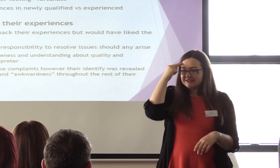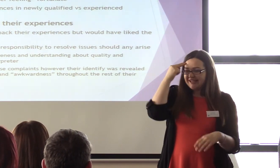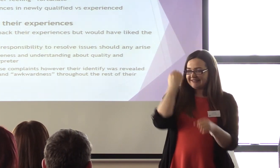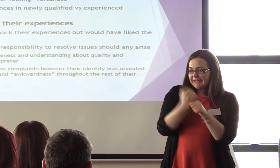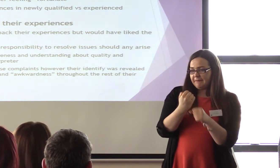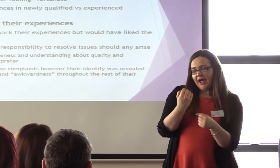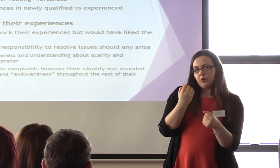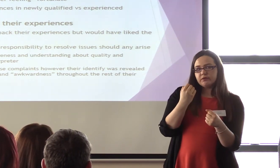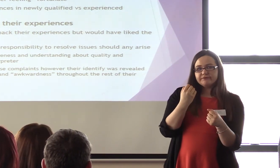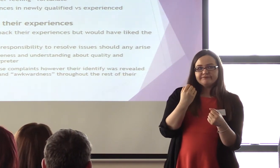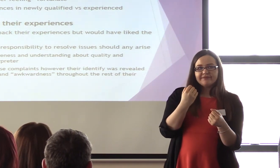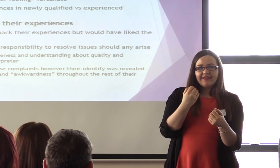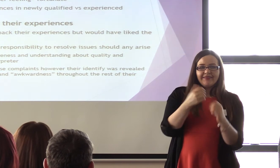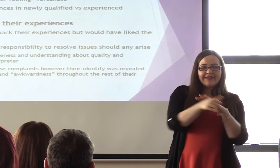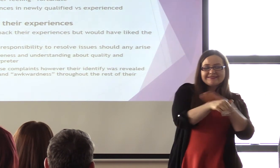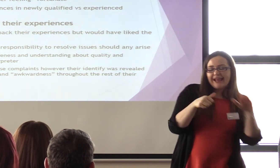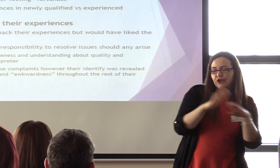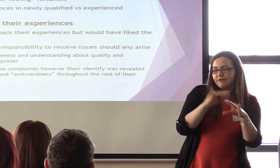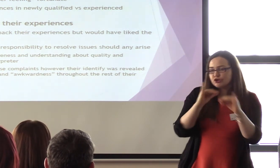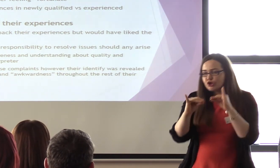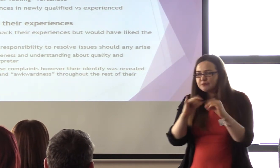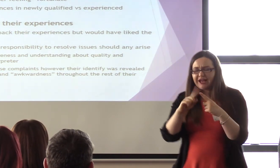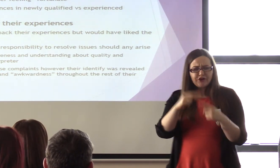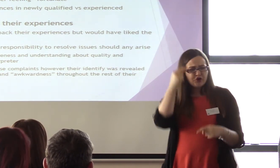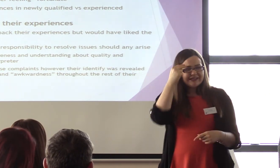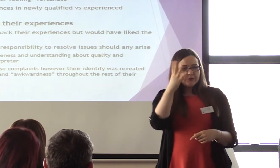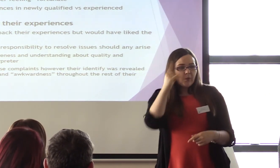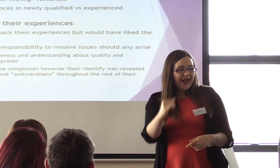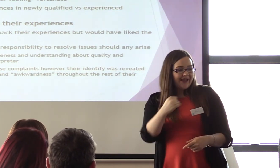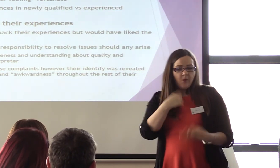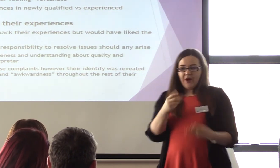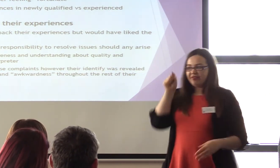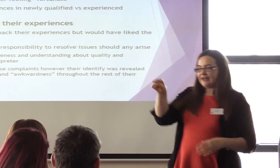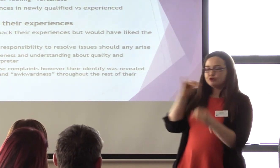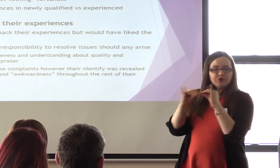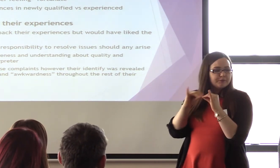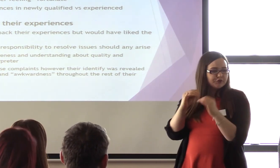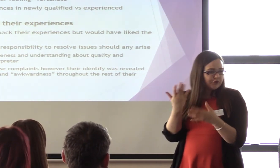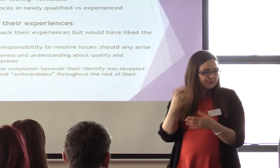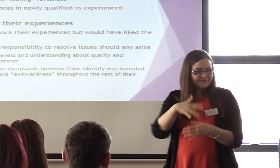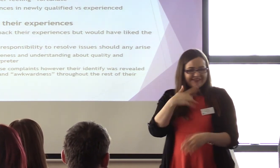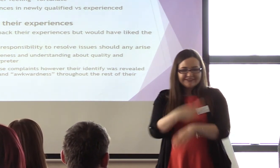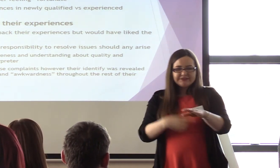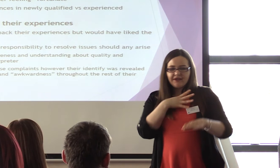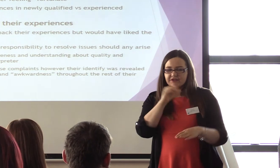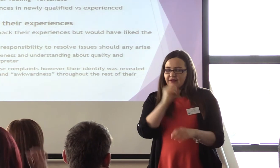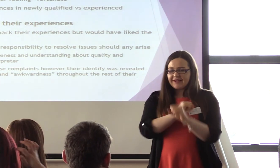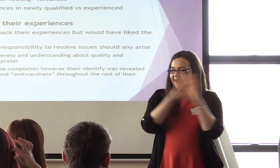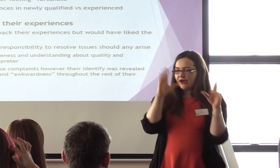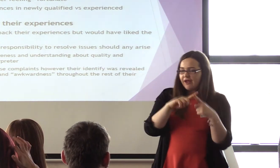I think there wasn't a lot of awareness or understanding about the skill set of interpreters and why they were picking certain interpreters.